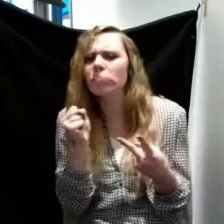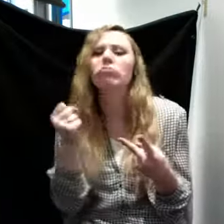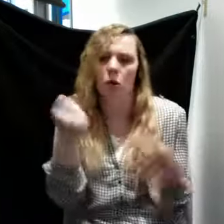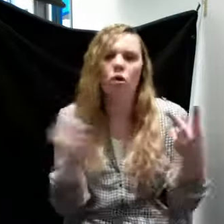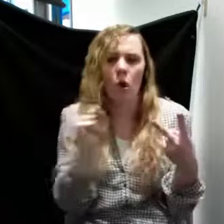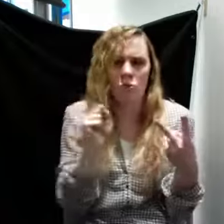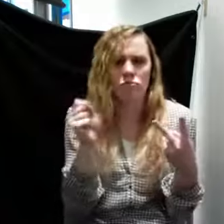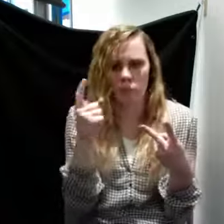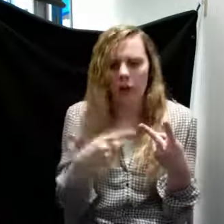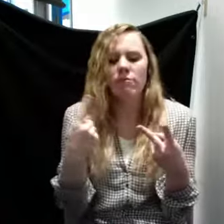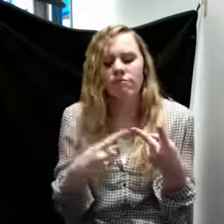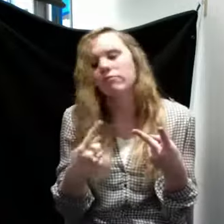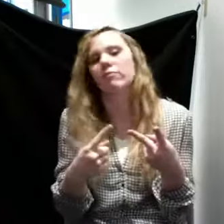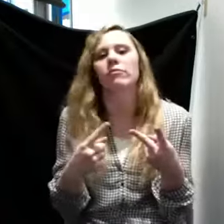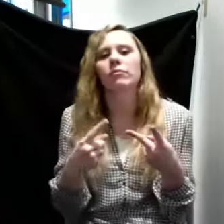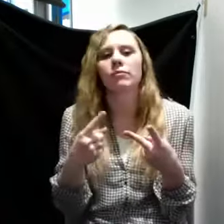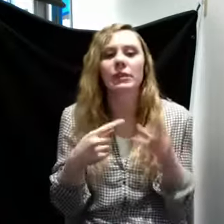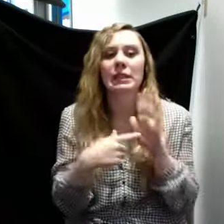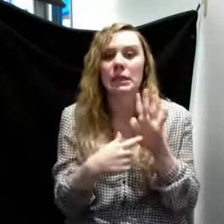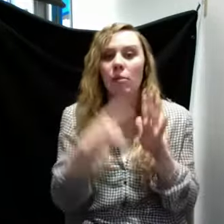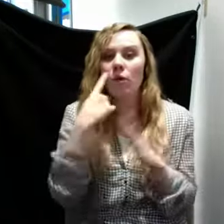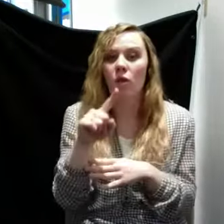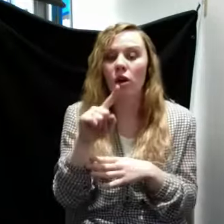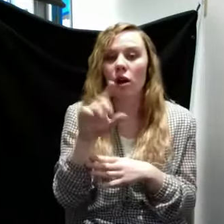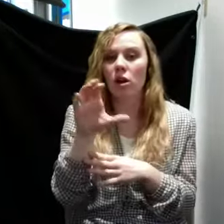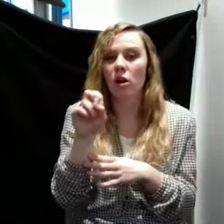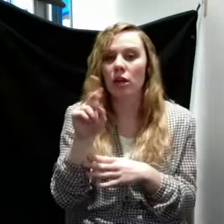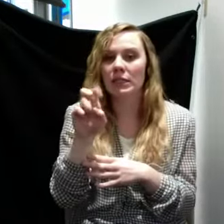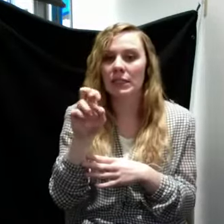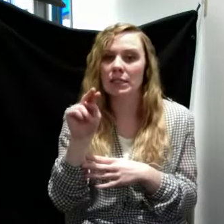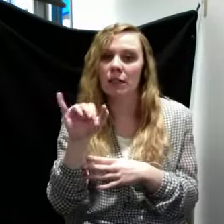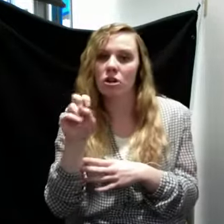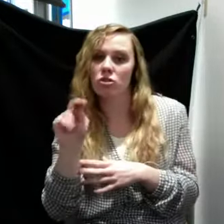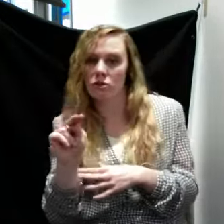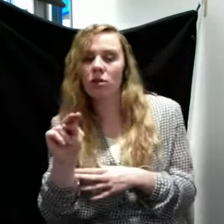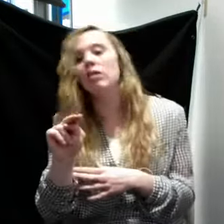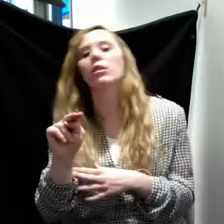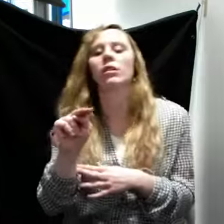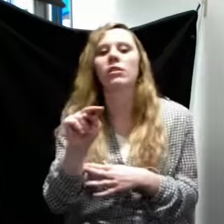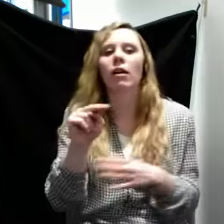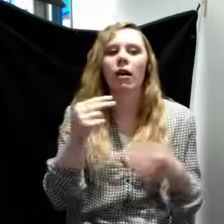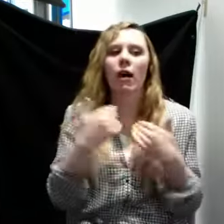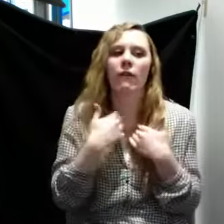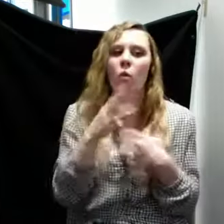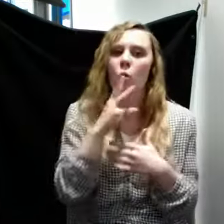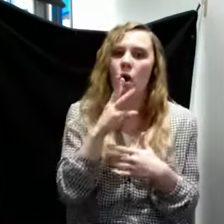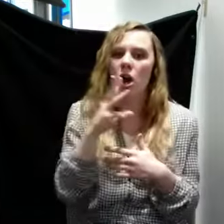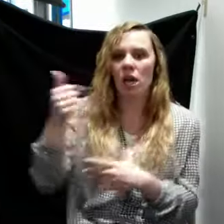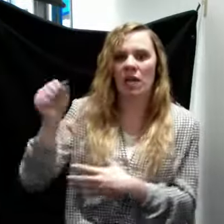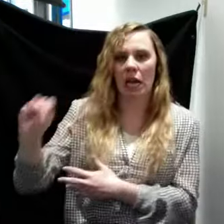When you take, example, condensation, and you take water from a gas form, or in,